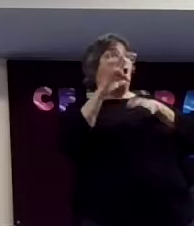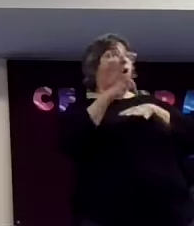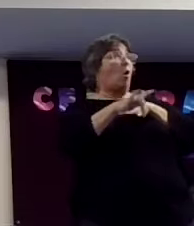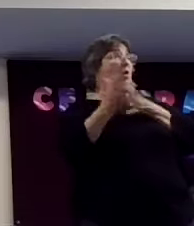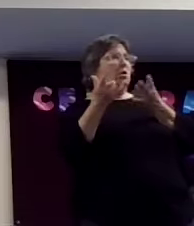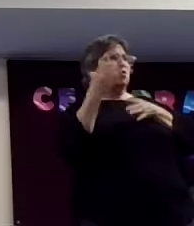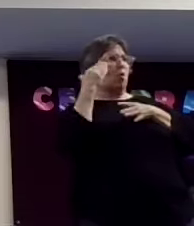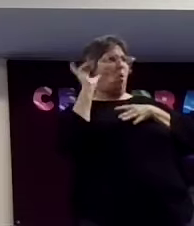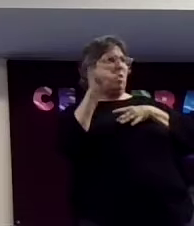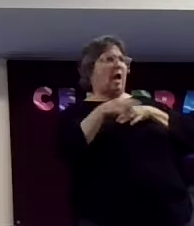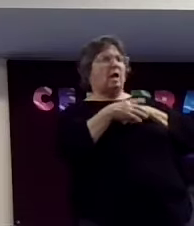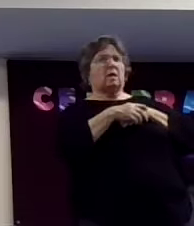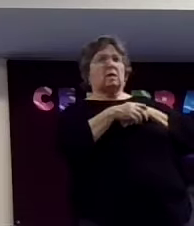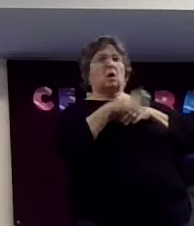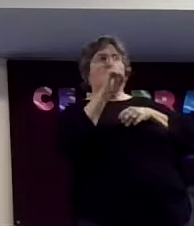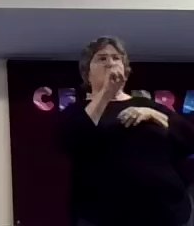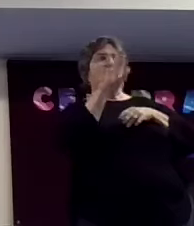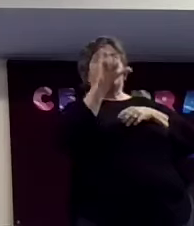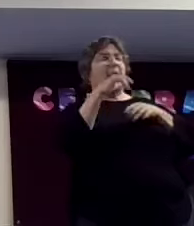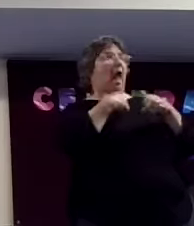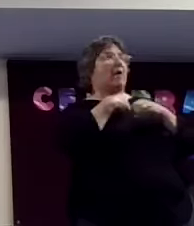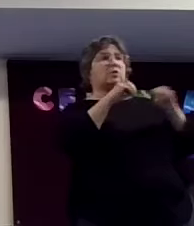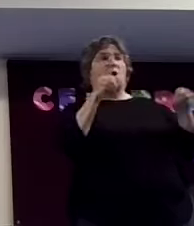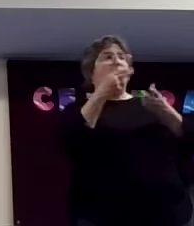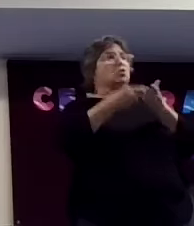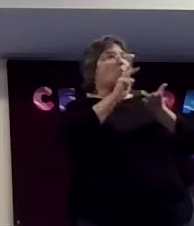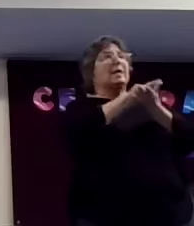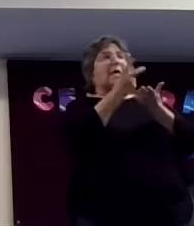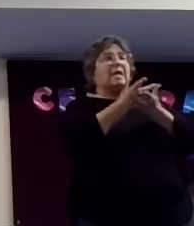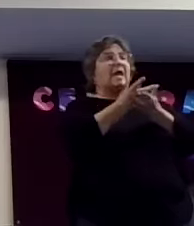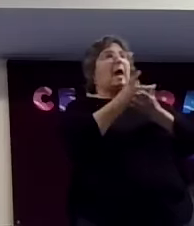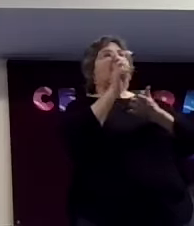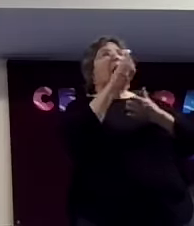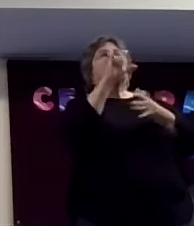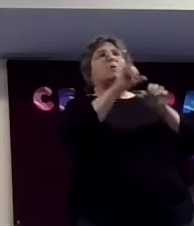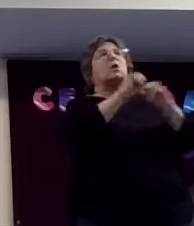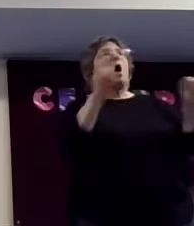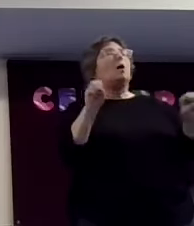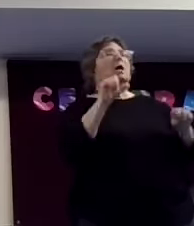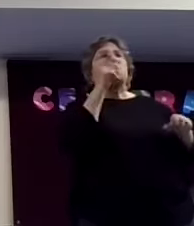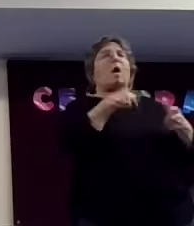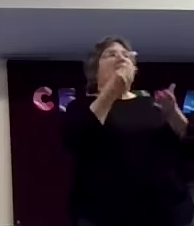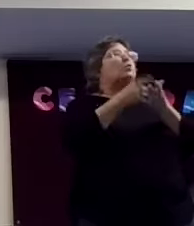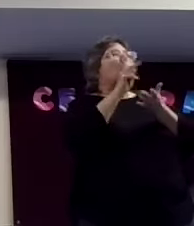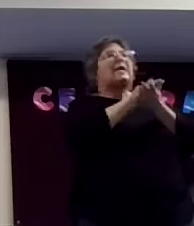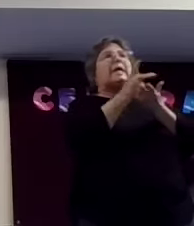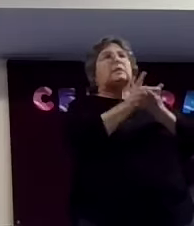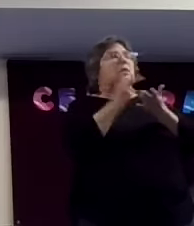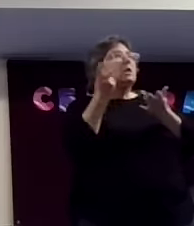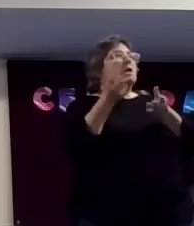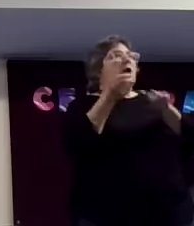earlier. Did you know that Derby does not have a soup kitchen? They have a pantry, but they don't even have a soup kitchen to feed the poor. And I know a